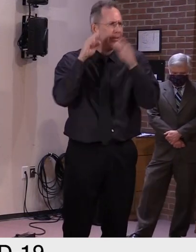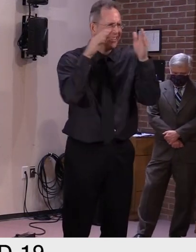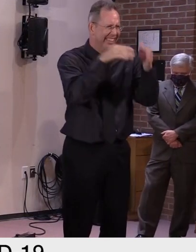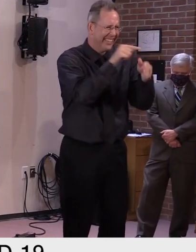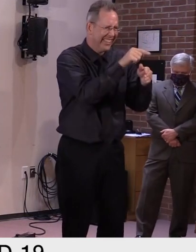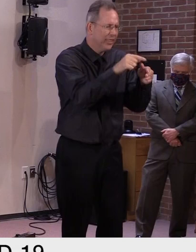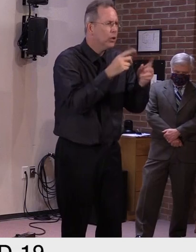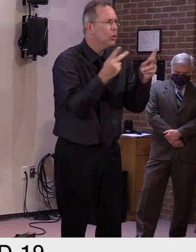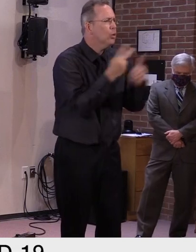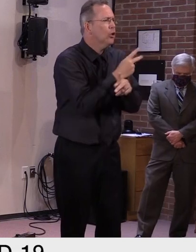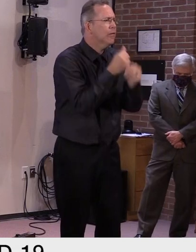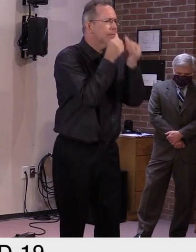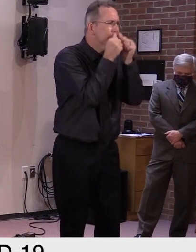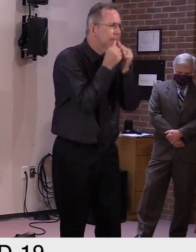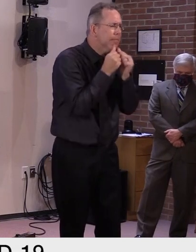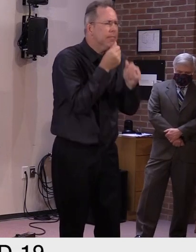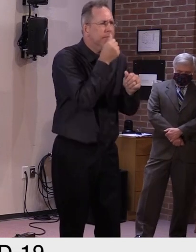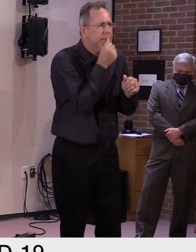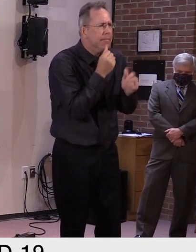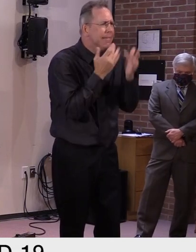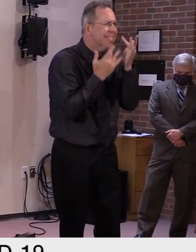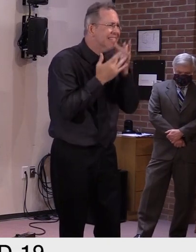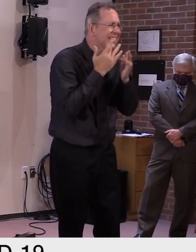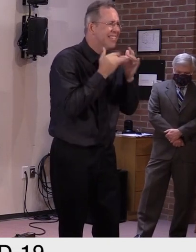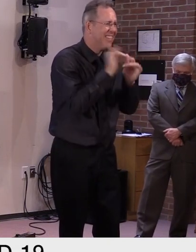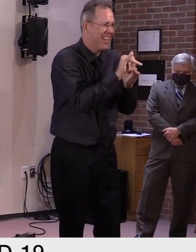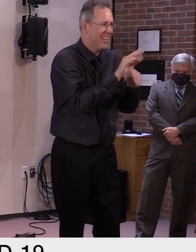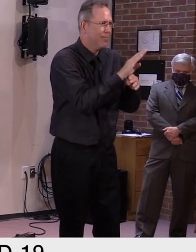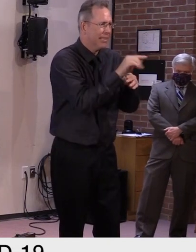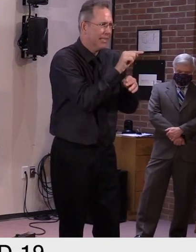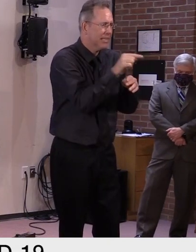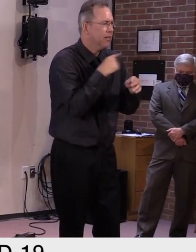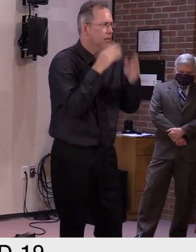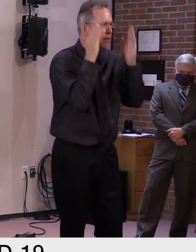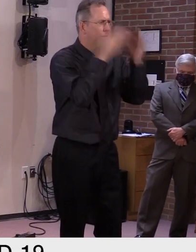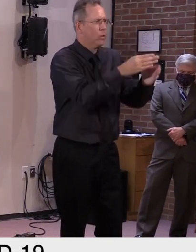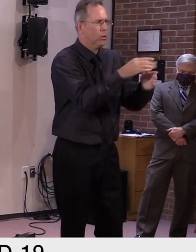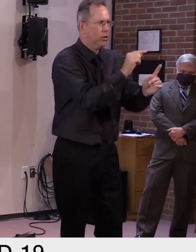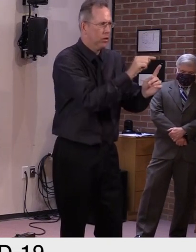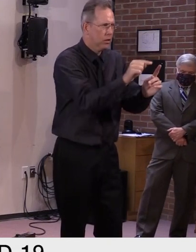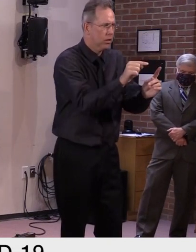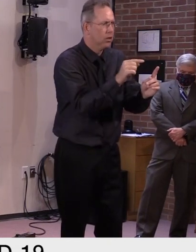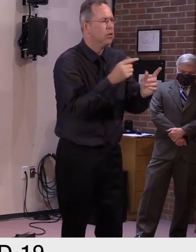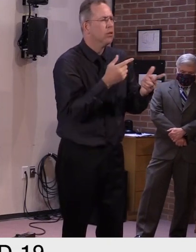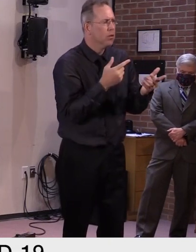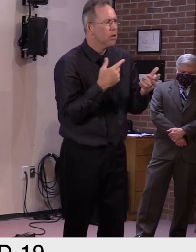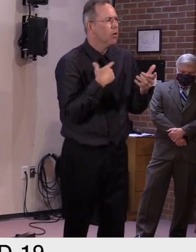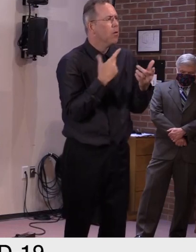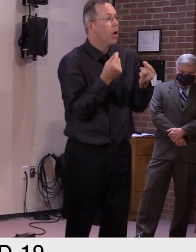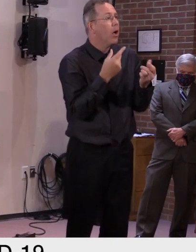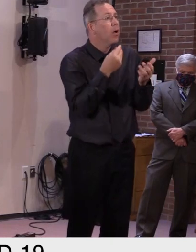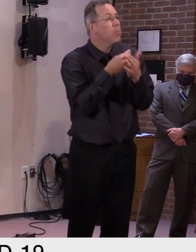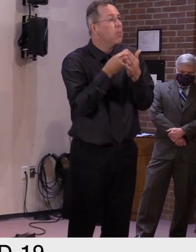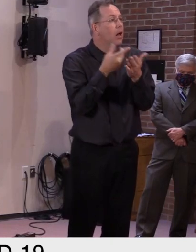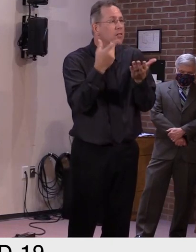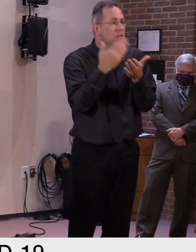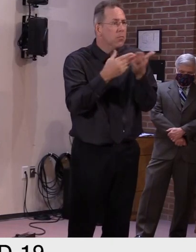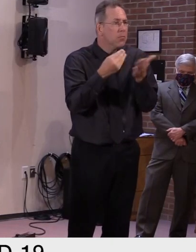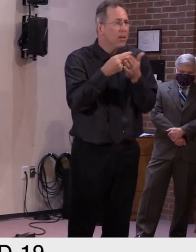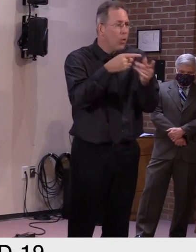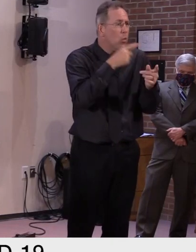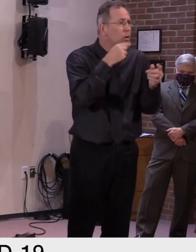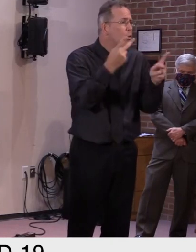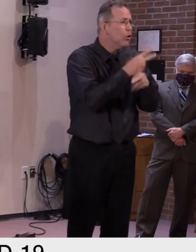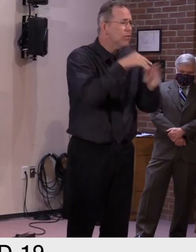reason that they would get, they still have the most unmet need, and as a result, they would end up getting the most in terms of